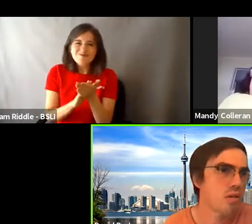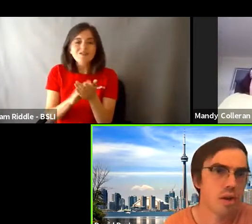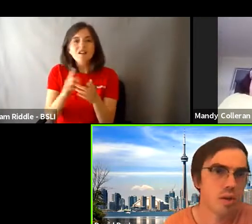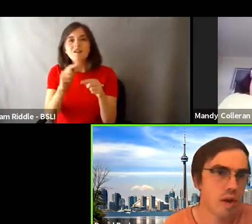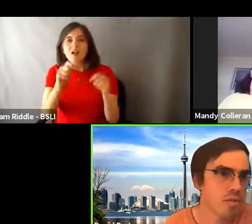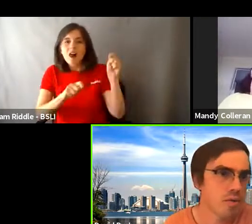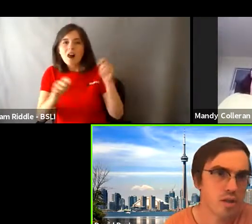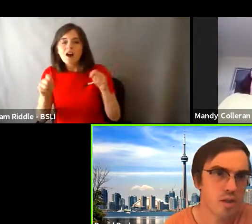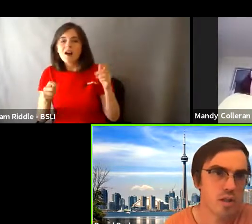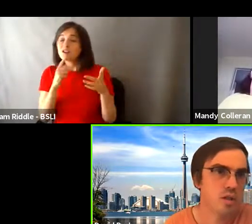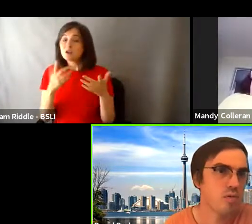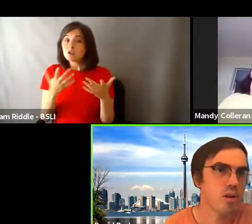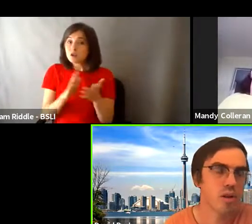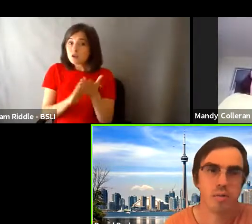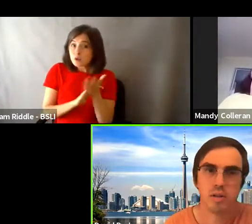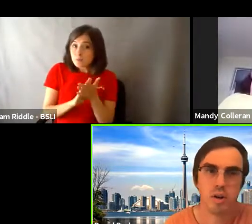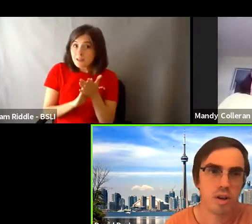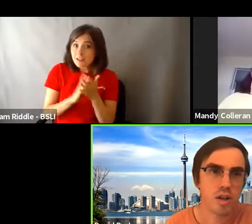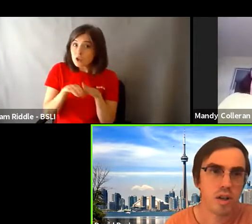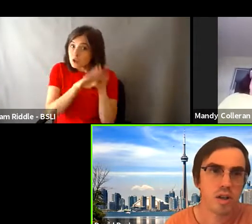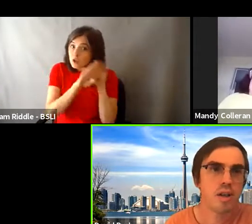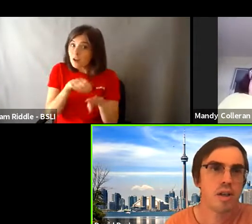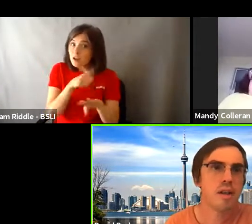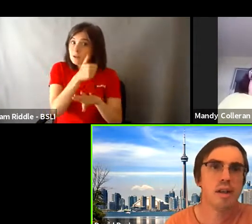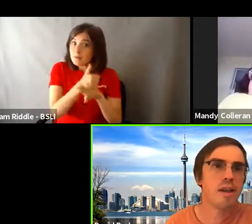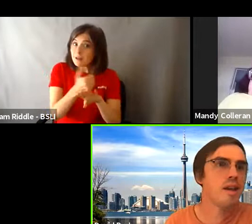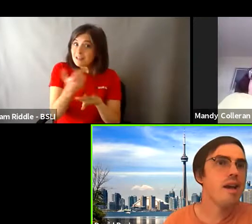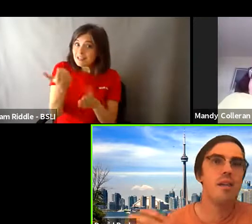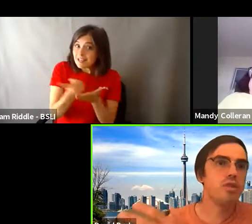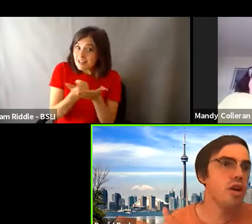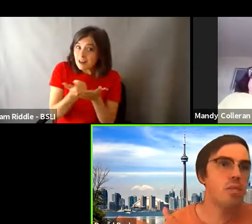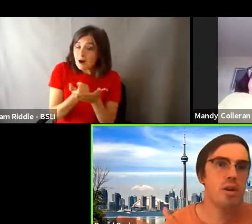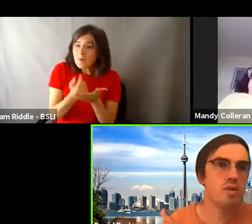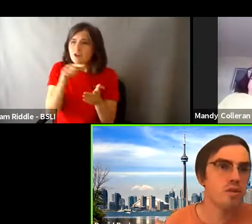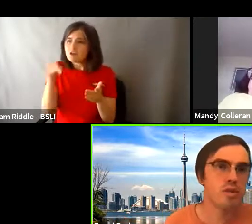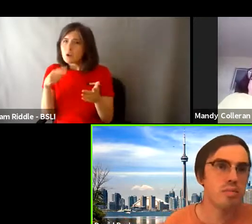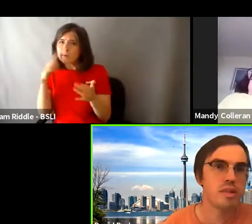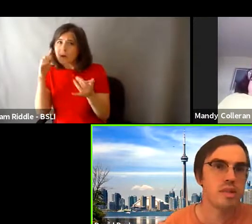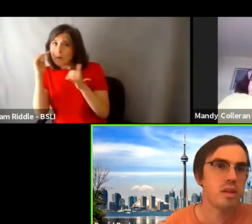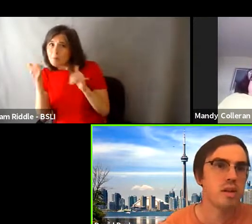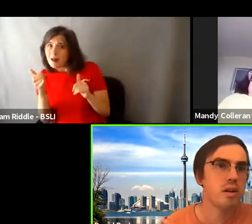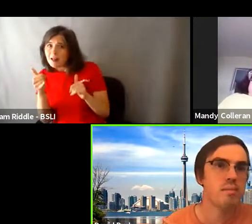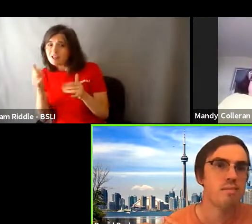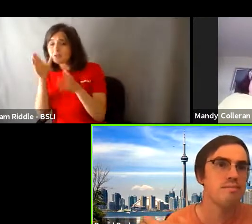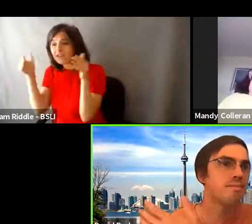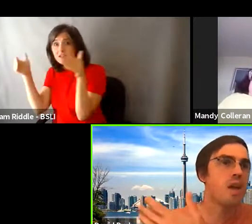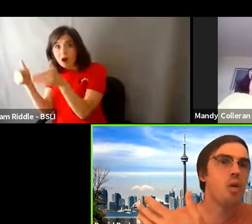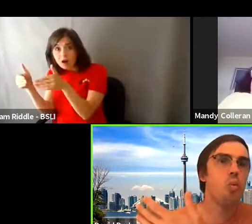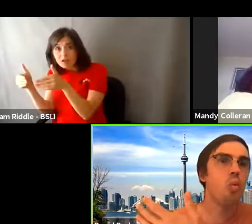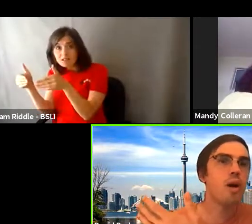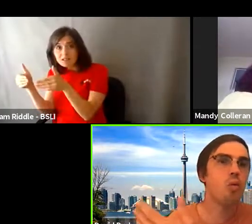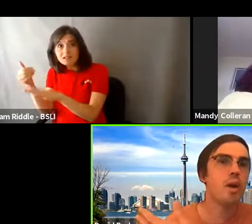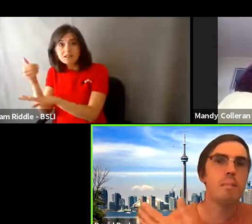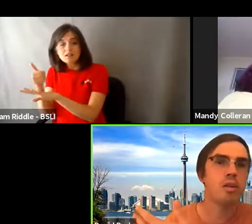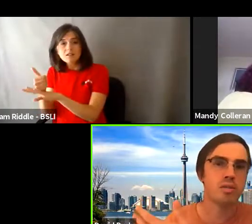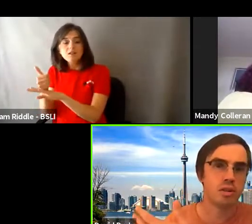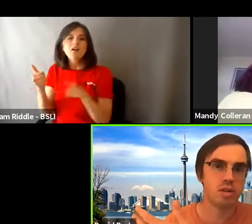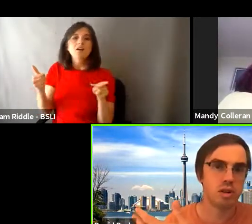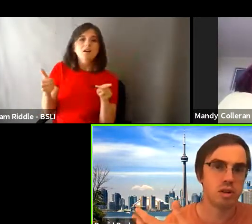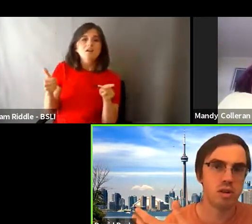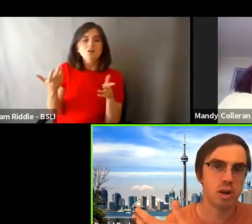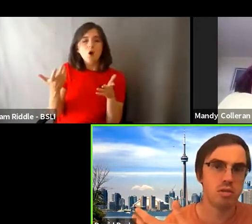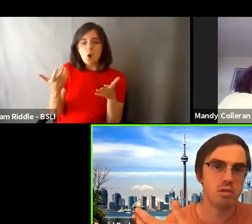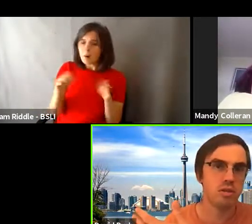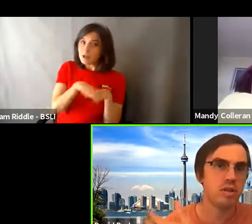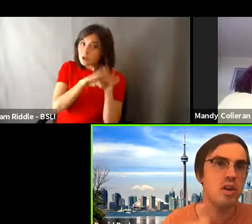Are we talking about our pilot project? Are we talking about targeted? If we're talking about a universal basic income, what amount are